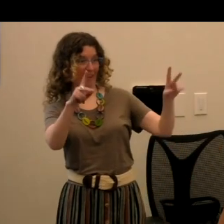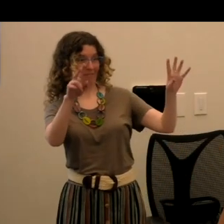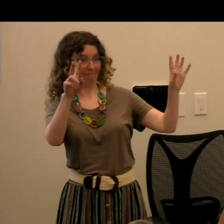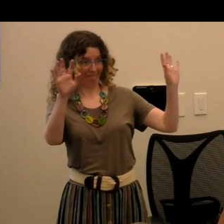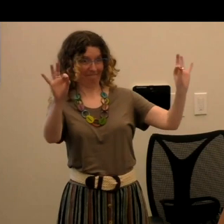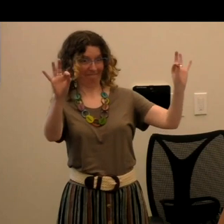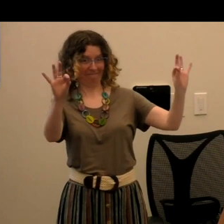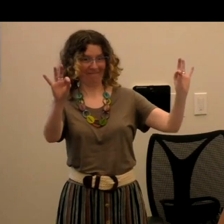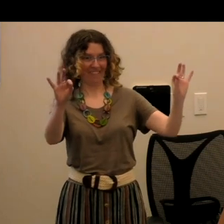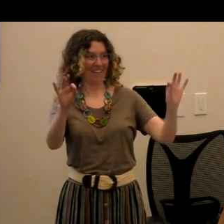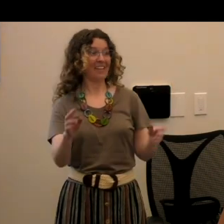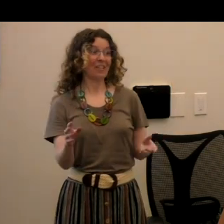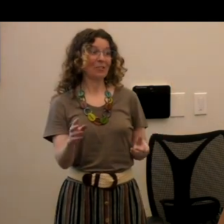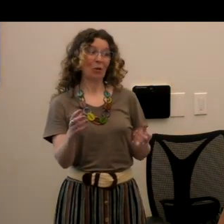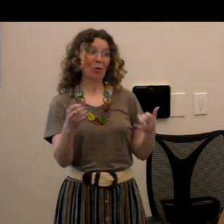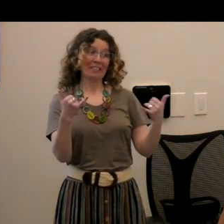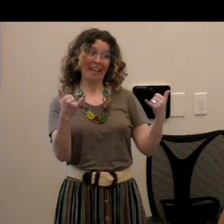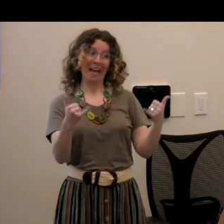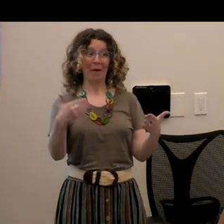Can everyone see me okay?